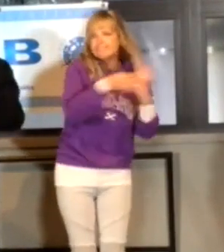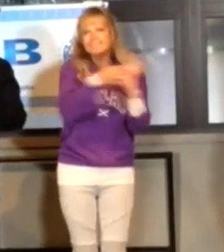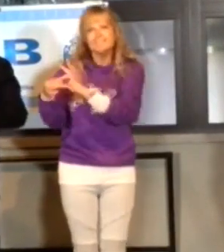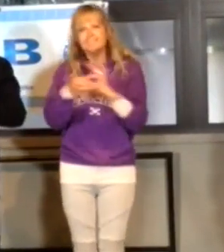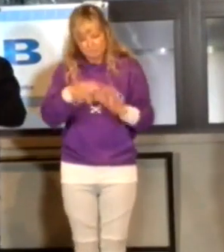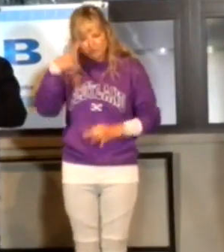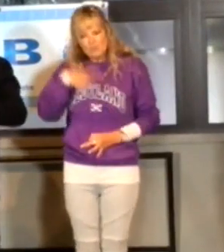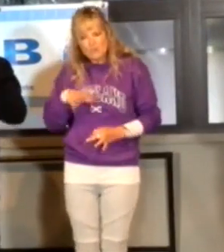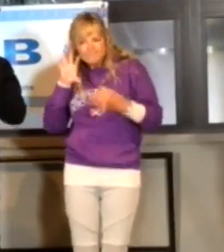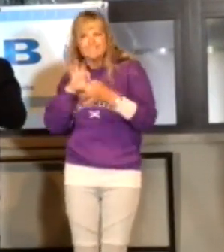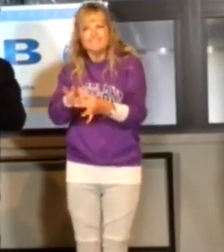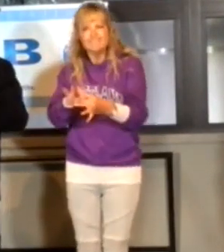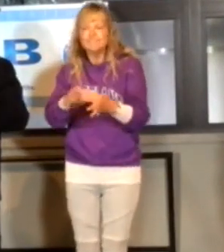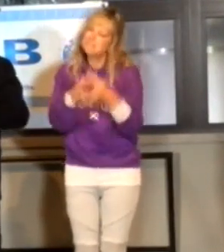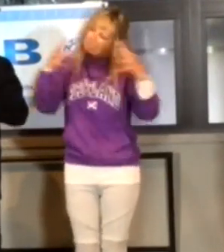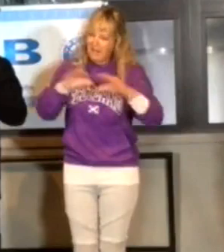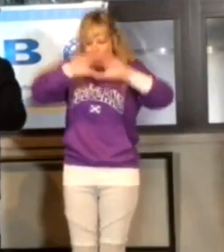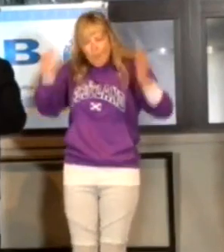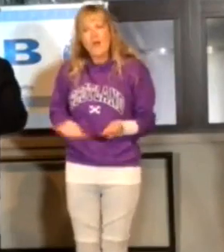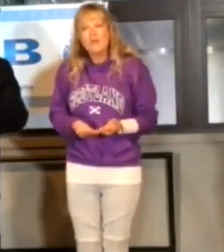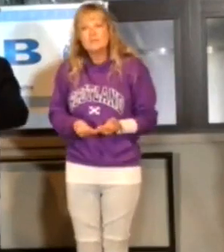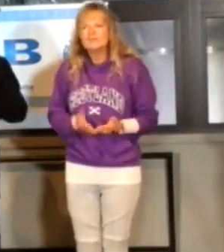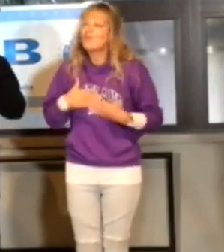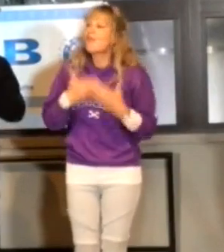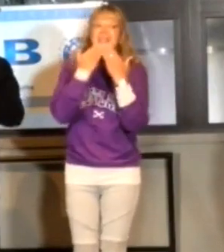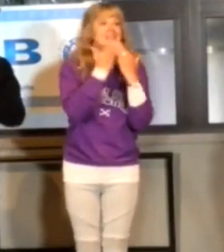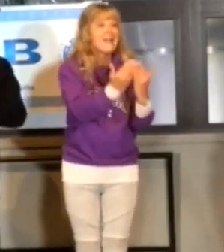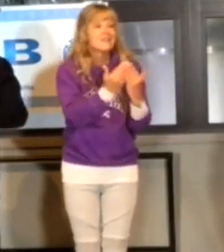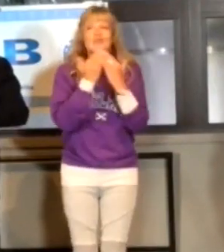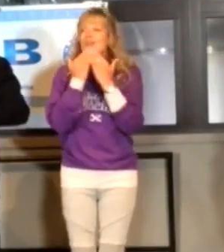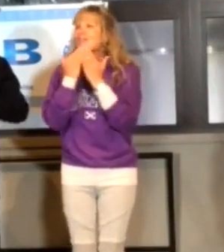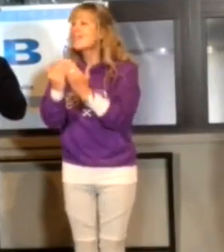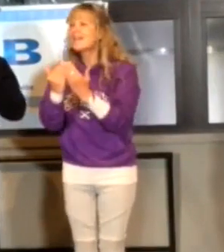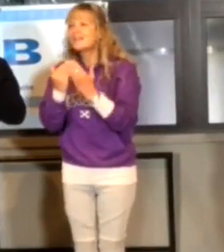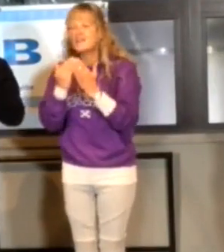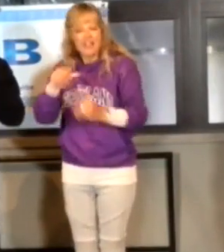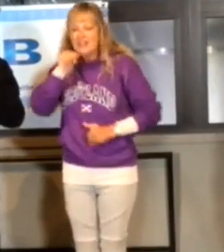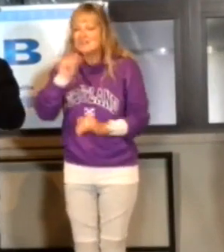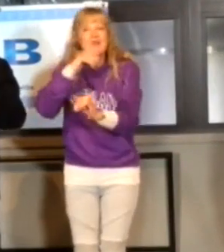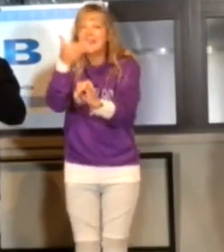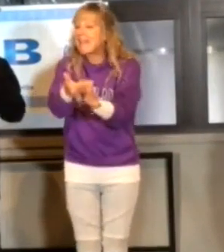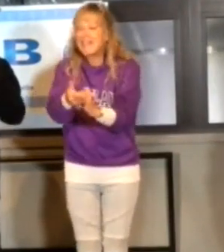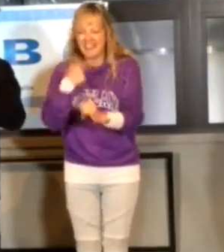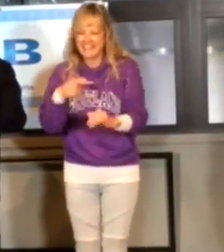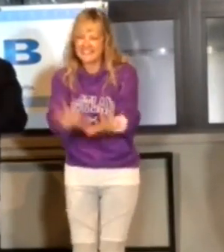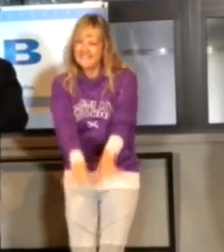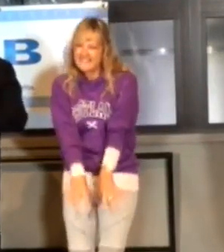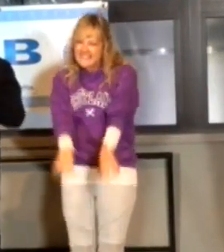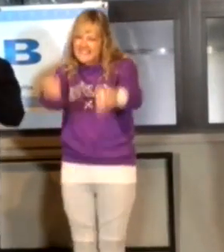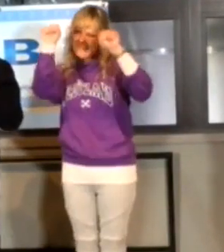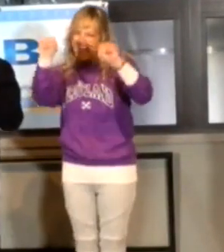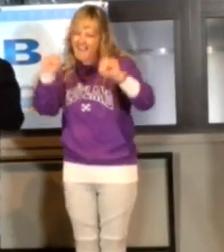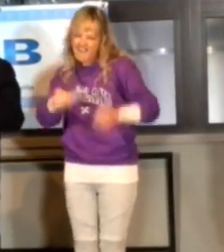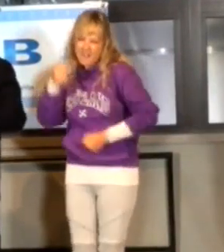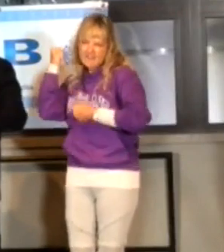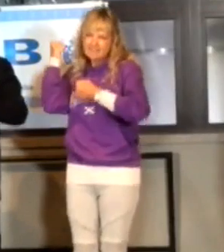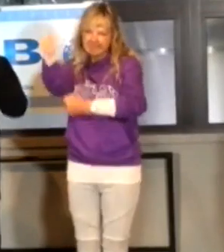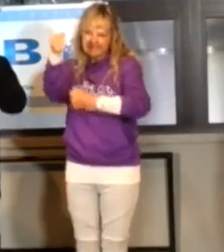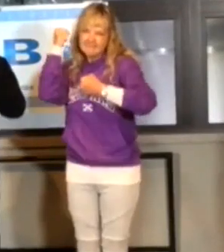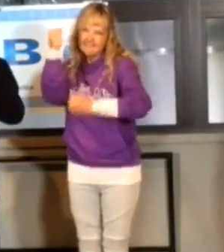be part of our bigger world. So thank you. This is not the end. This is just the start. And our message is to the First